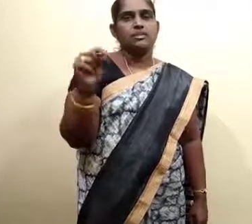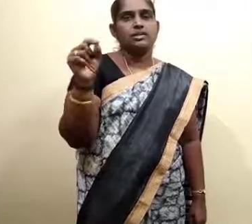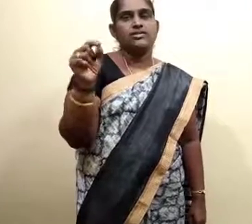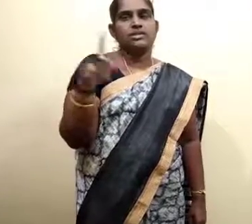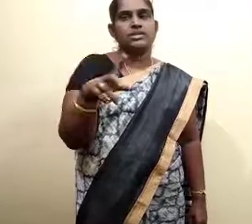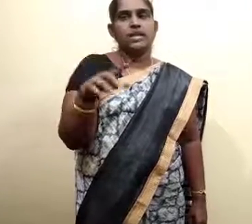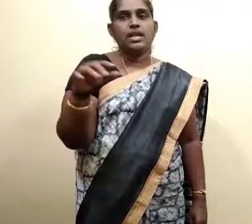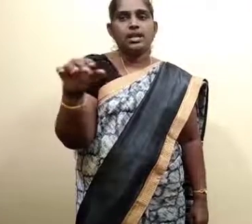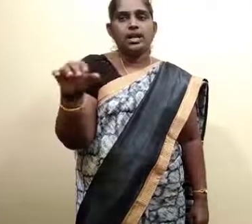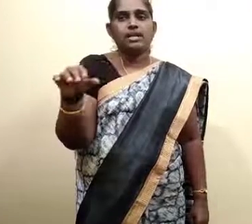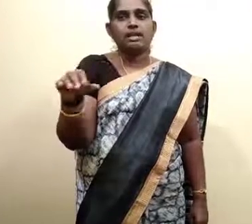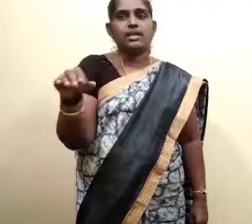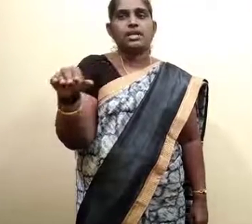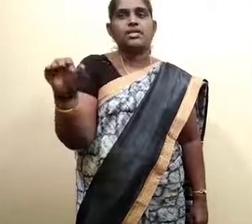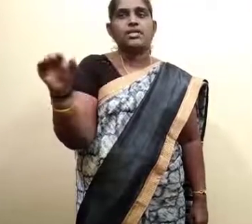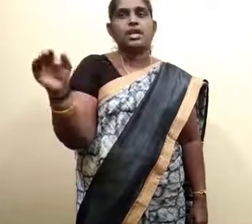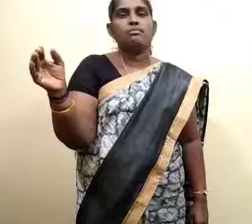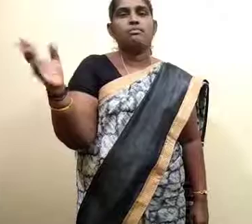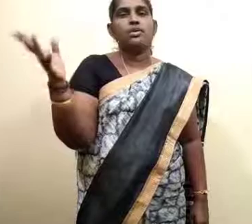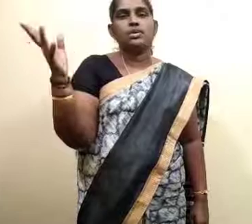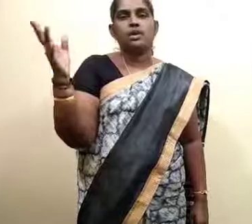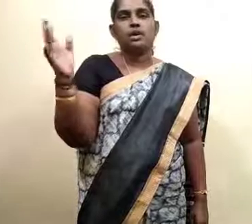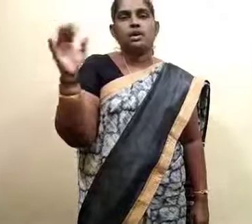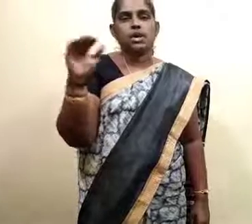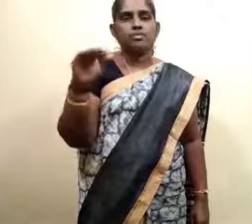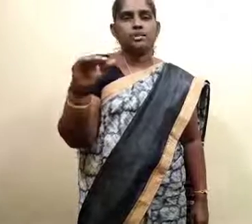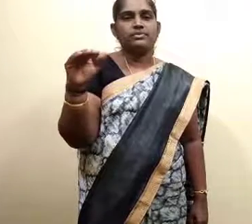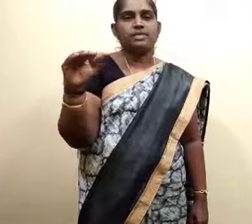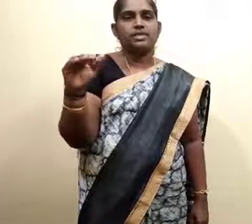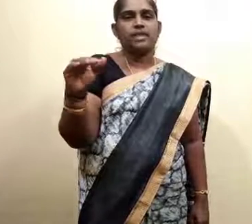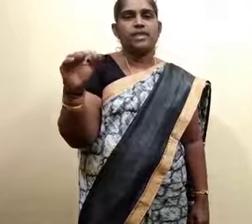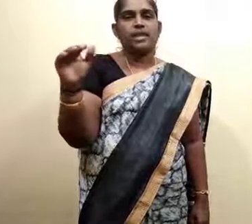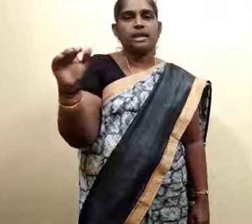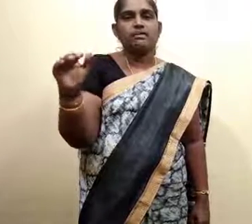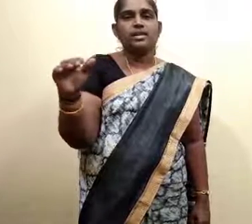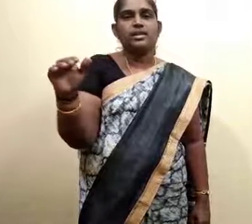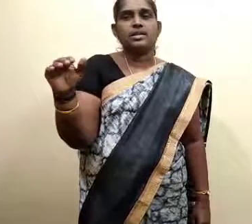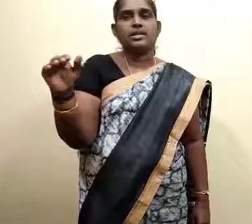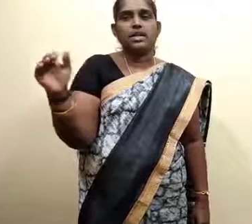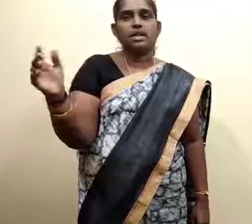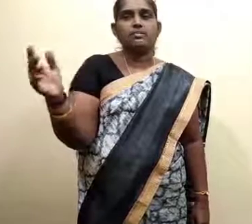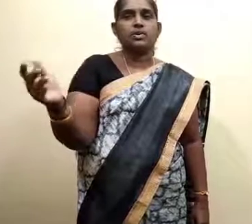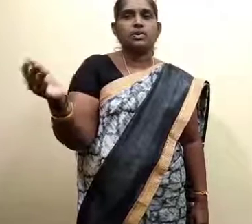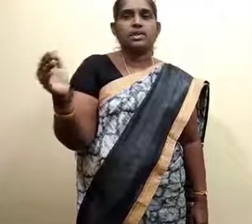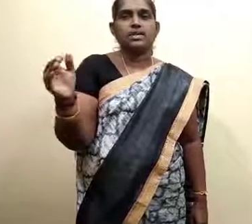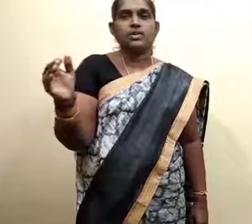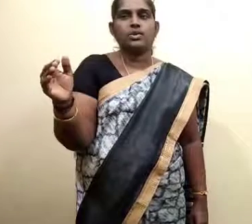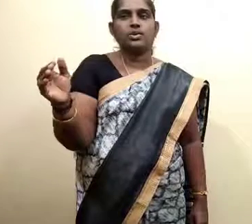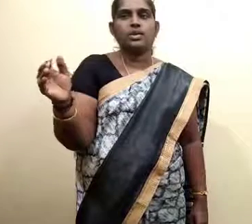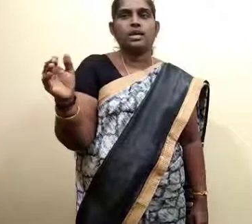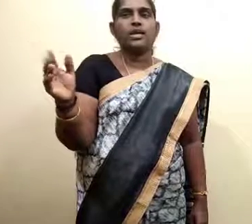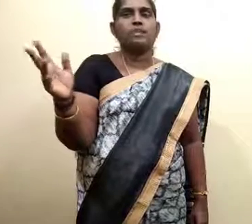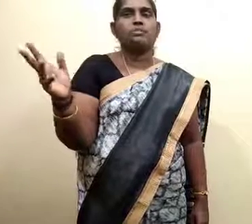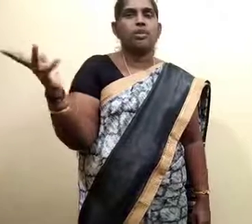Robert Fulton invented a steamboat. Robert Fulton invented a steamboat that is known as a